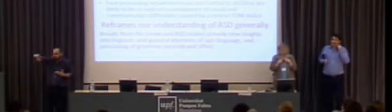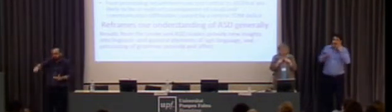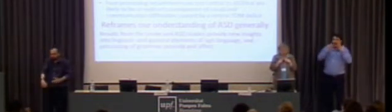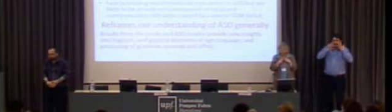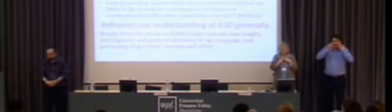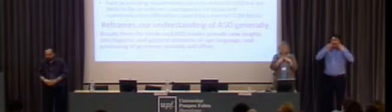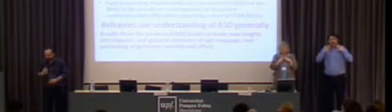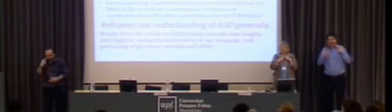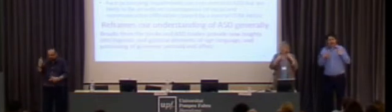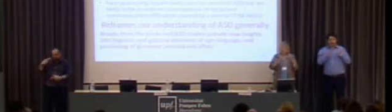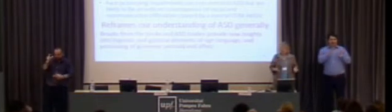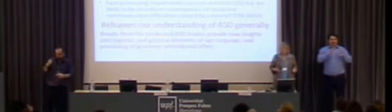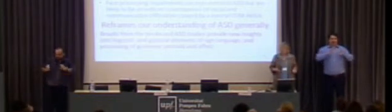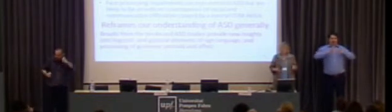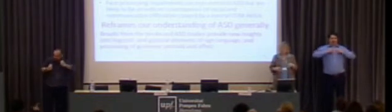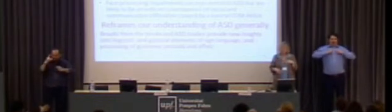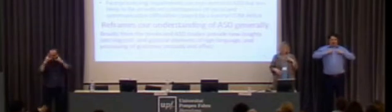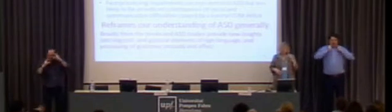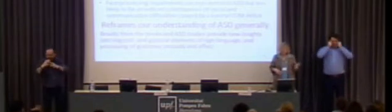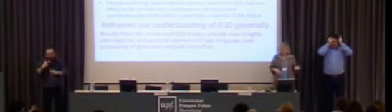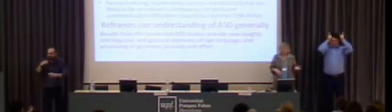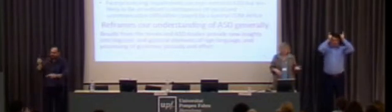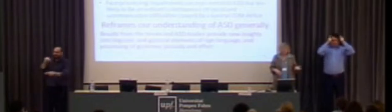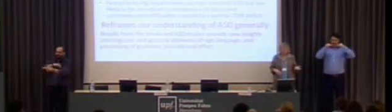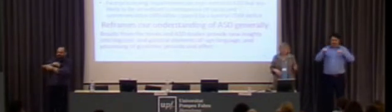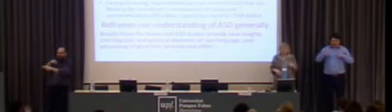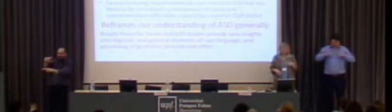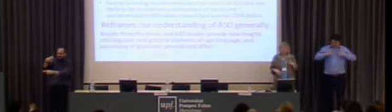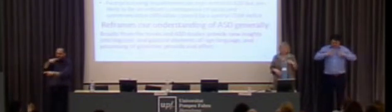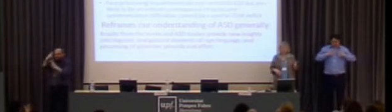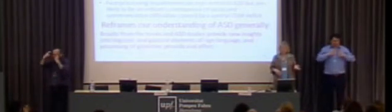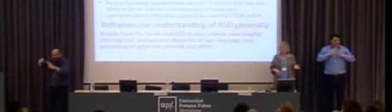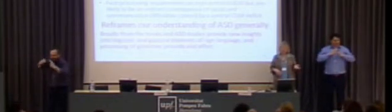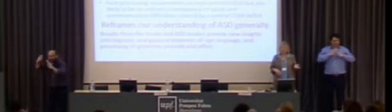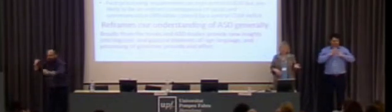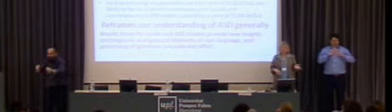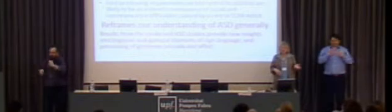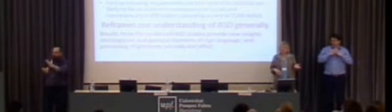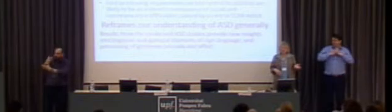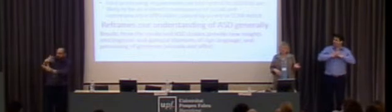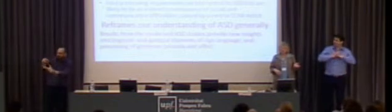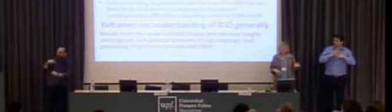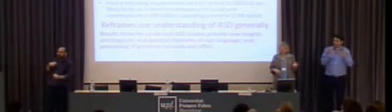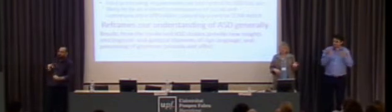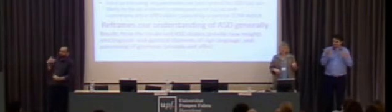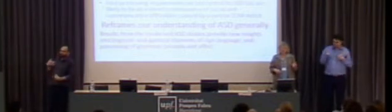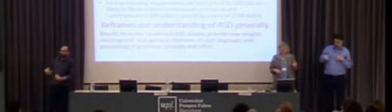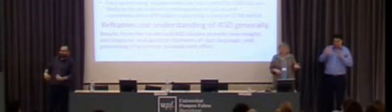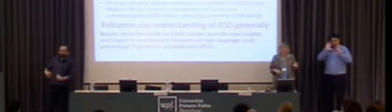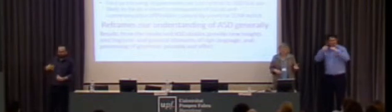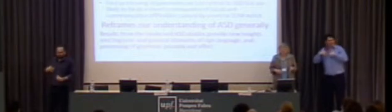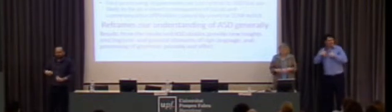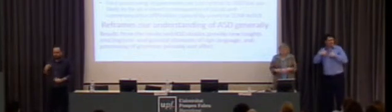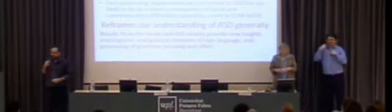yourself. So we would conclude from that face processing problems are not a central deficit in